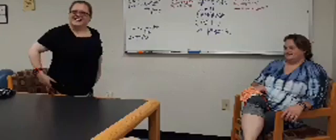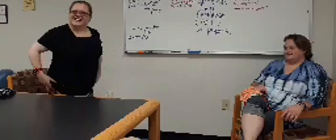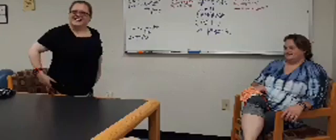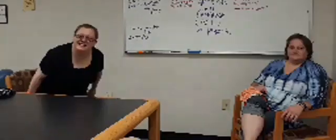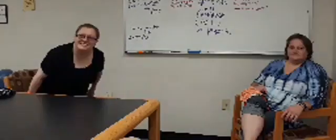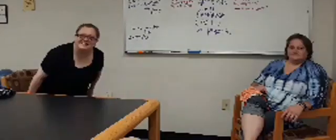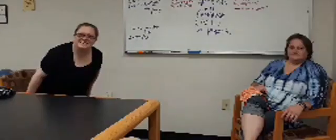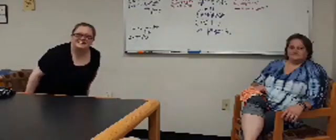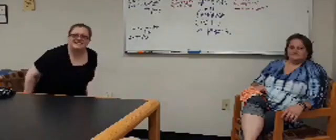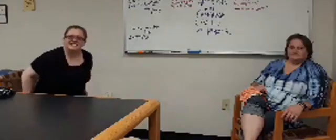Kayla's brought it up.